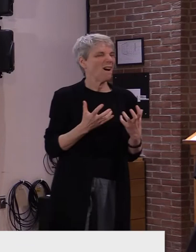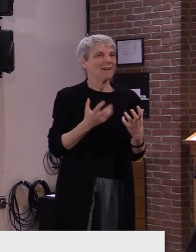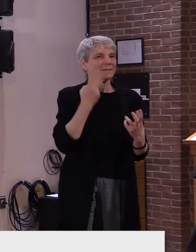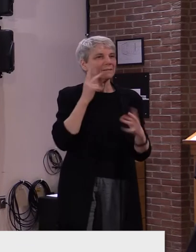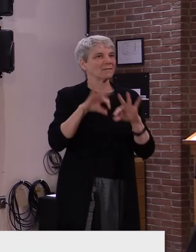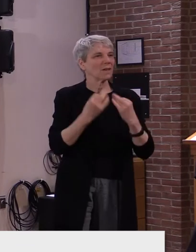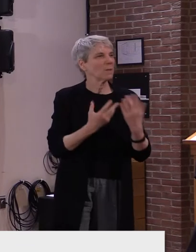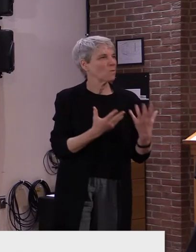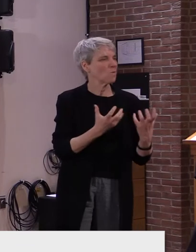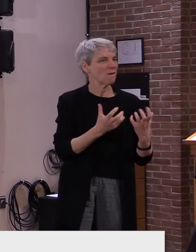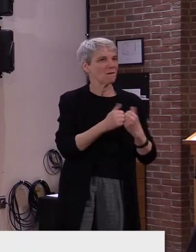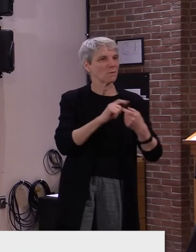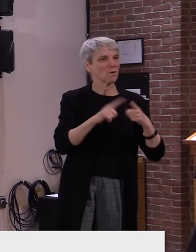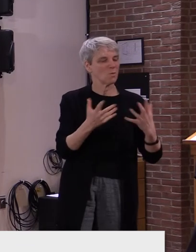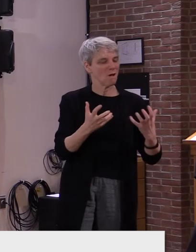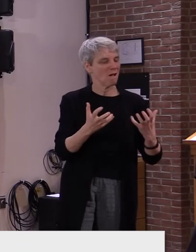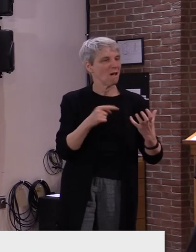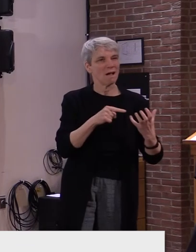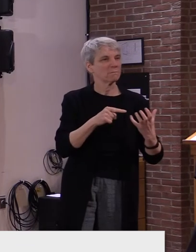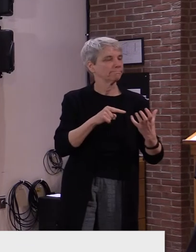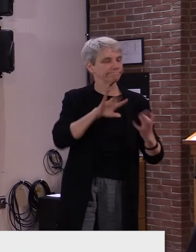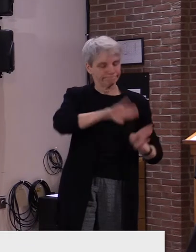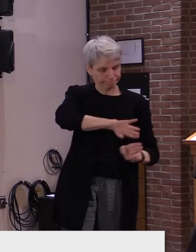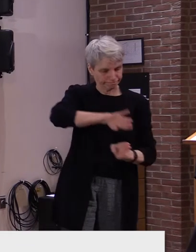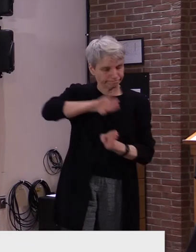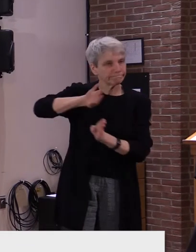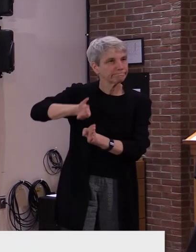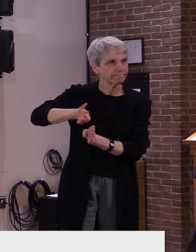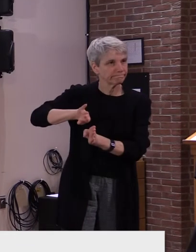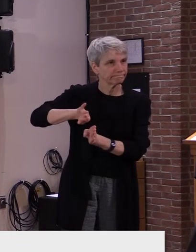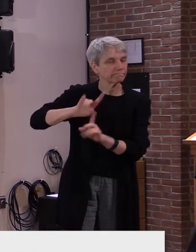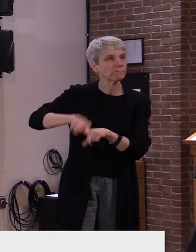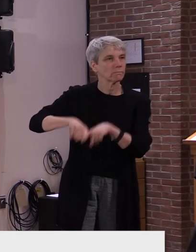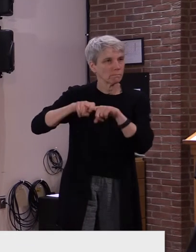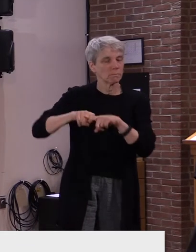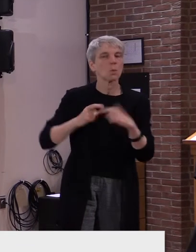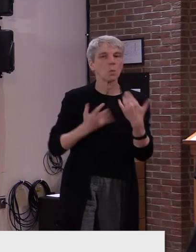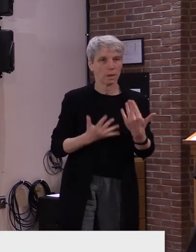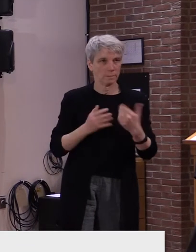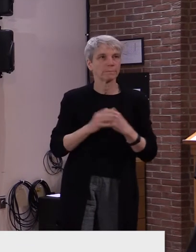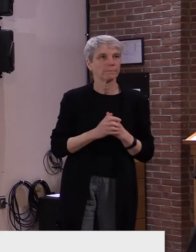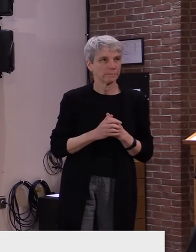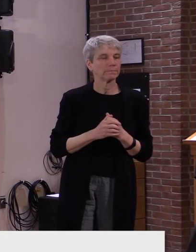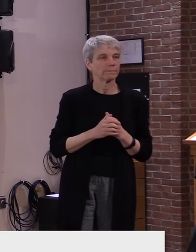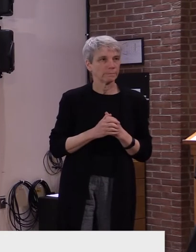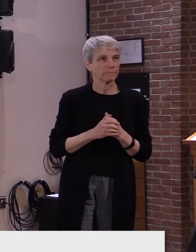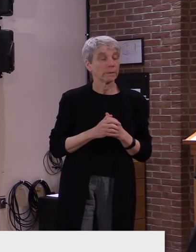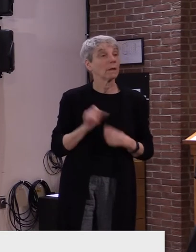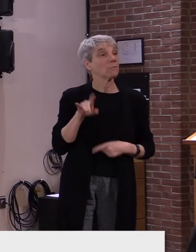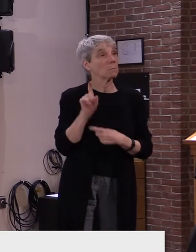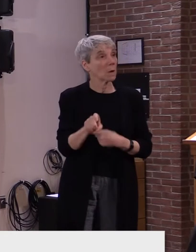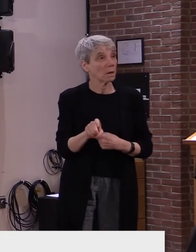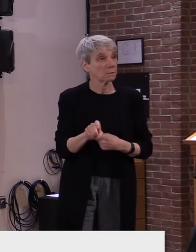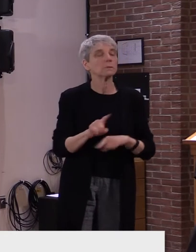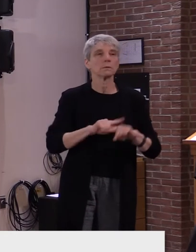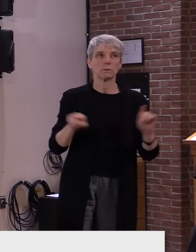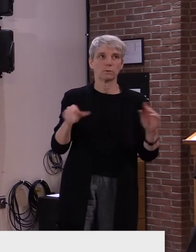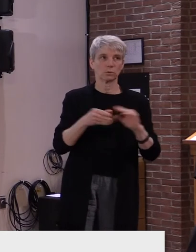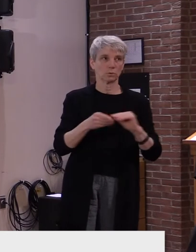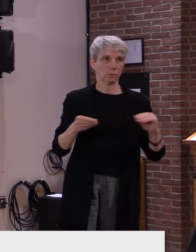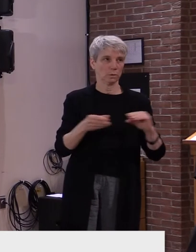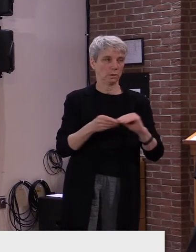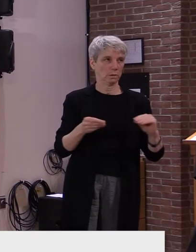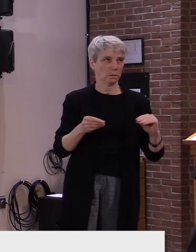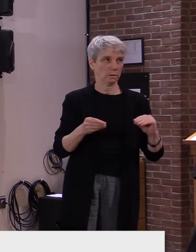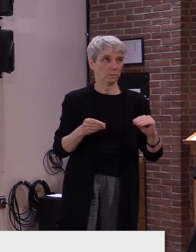needs and if it's just a want let's hold off on that for a while because what we need